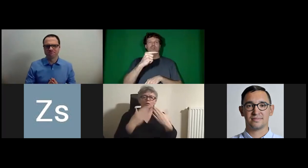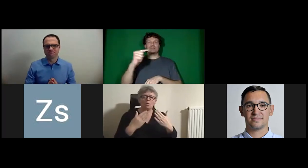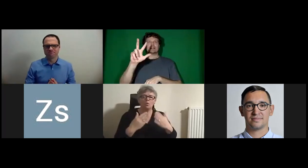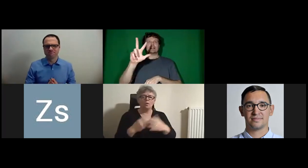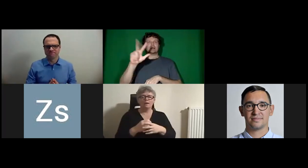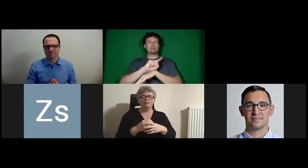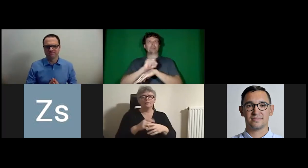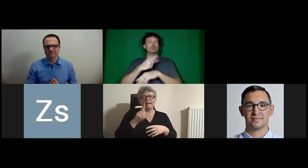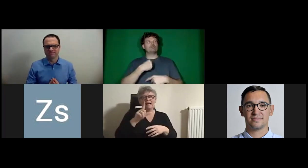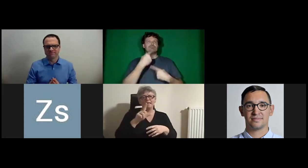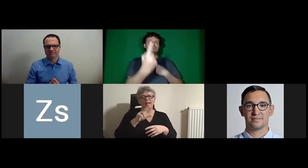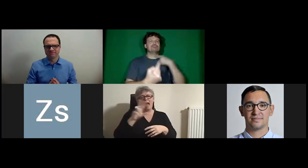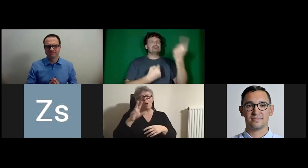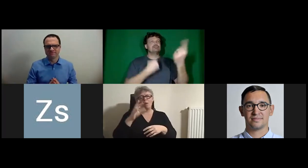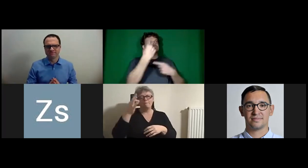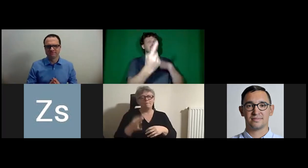do.